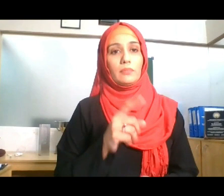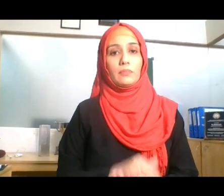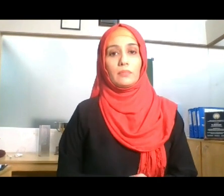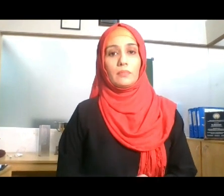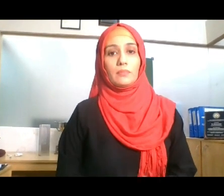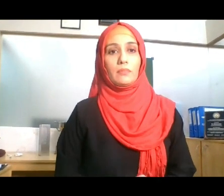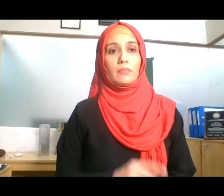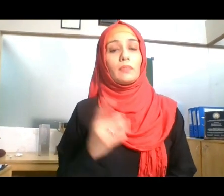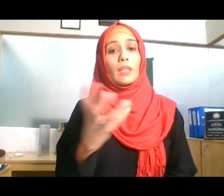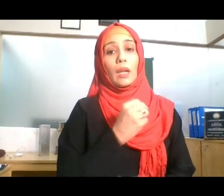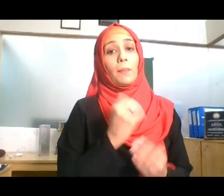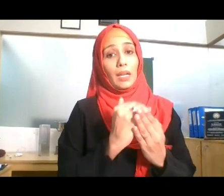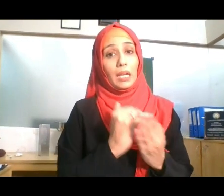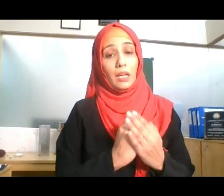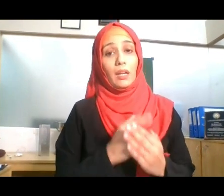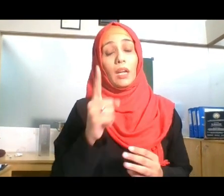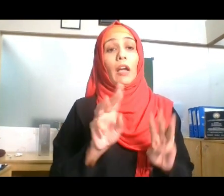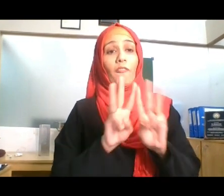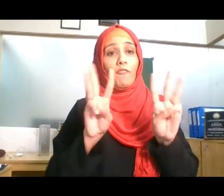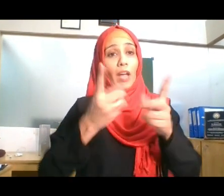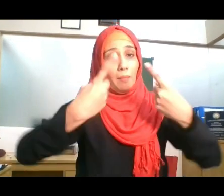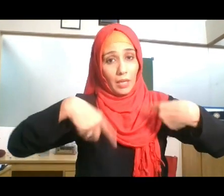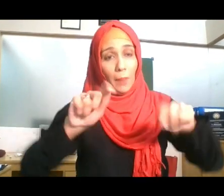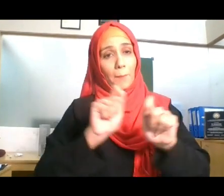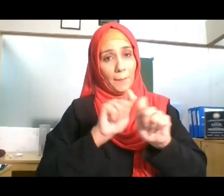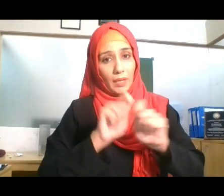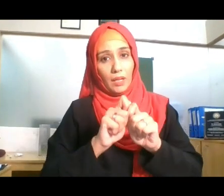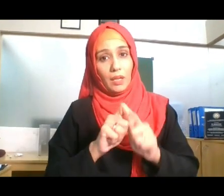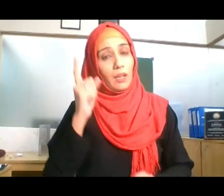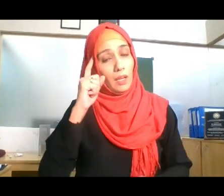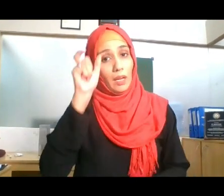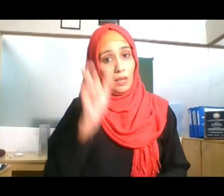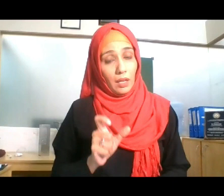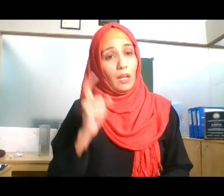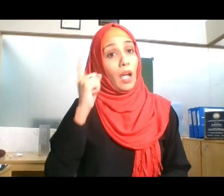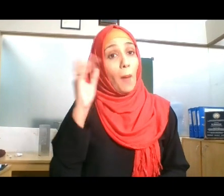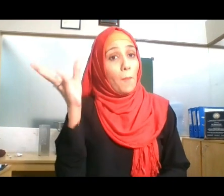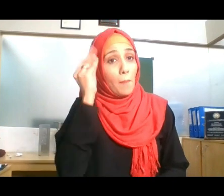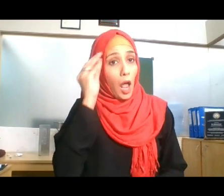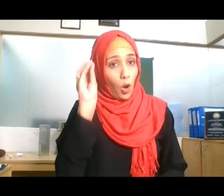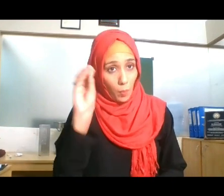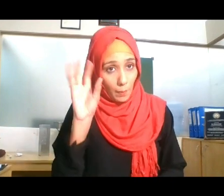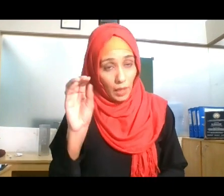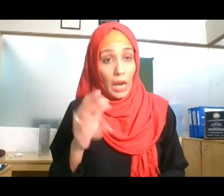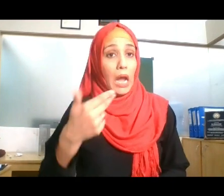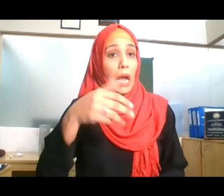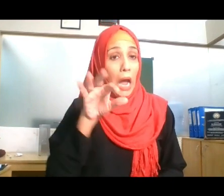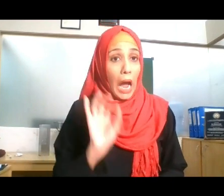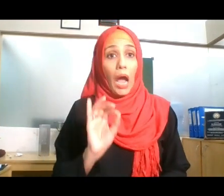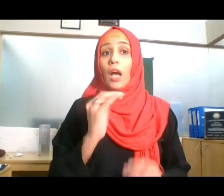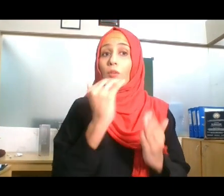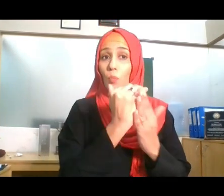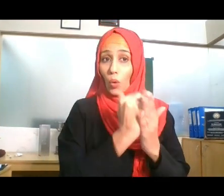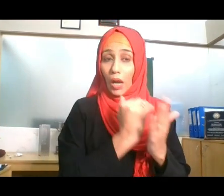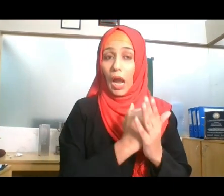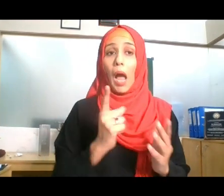and to organize such webinars which will not only create awareness about this important segment of our